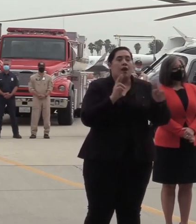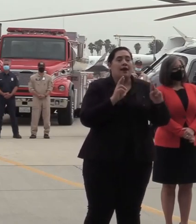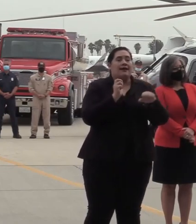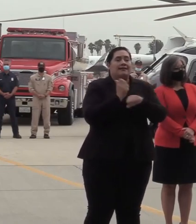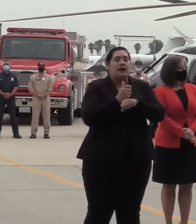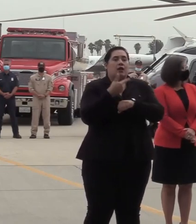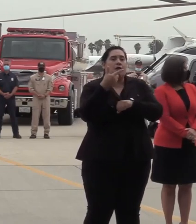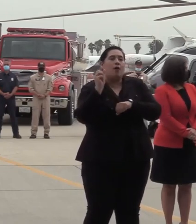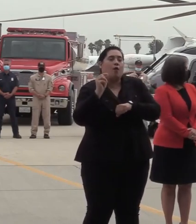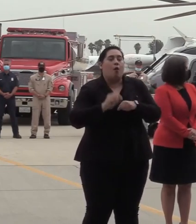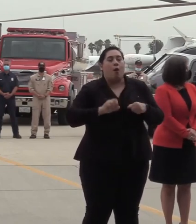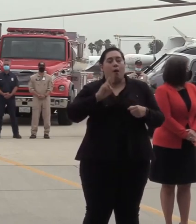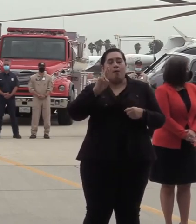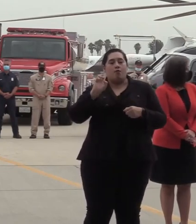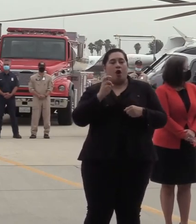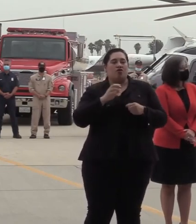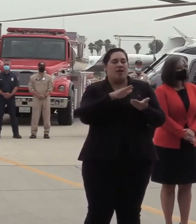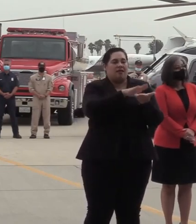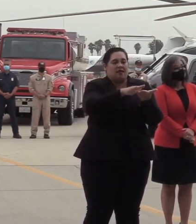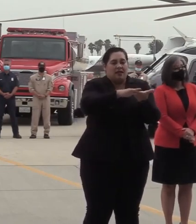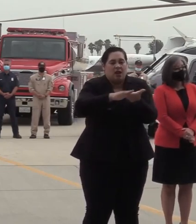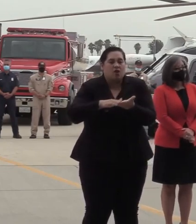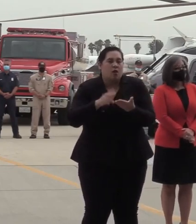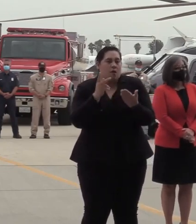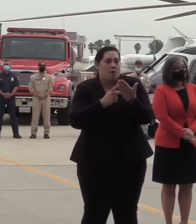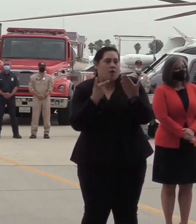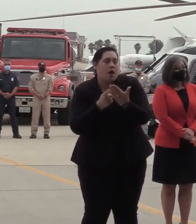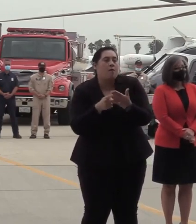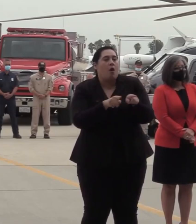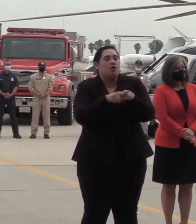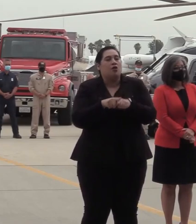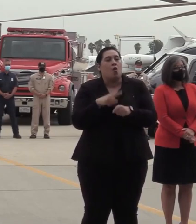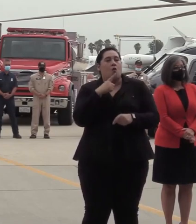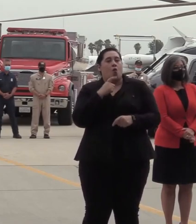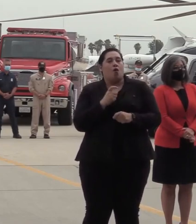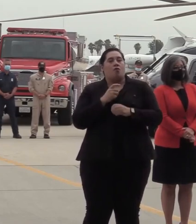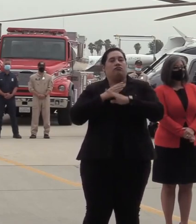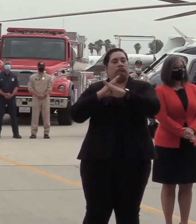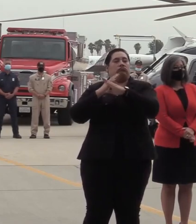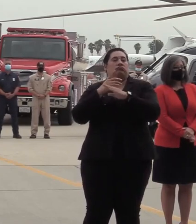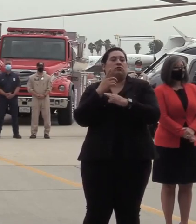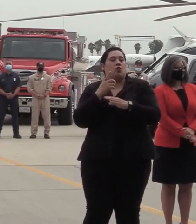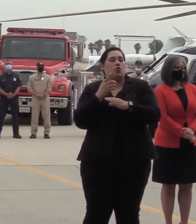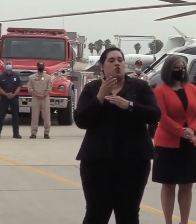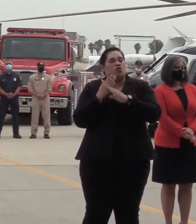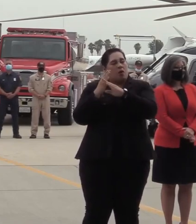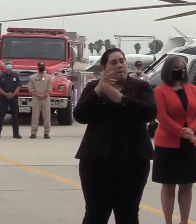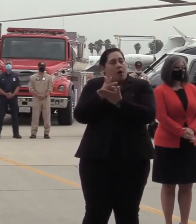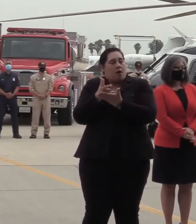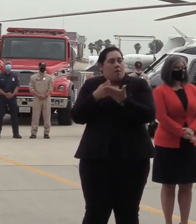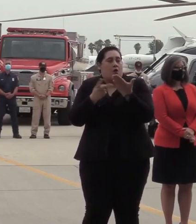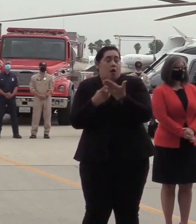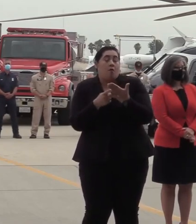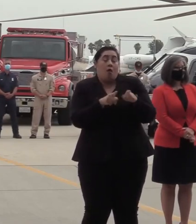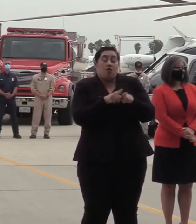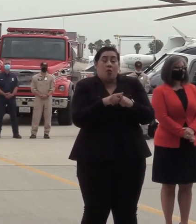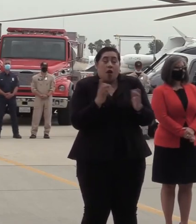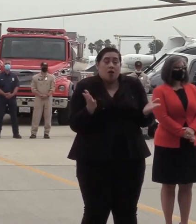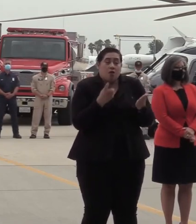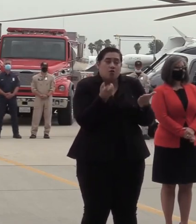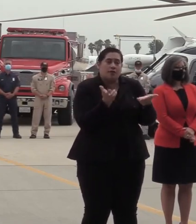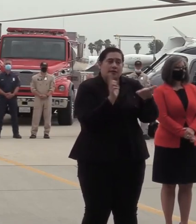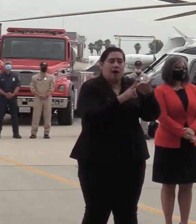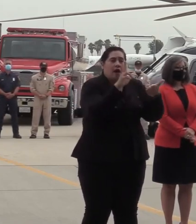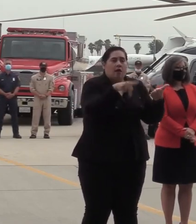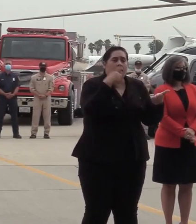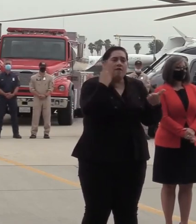program, and our red flag restricted parking program. We also encourage you to sign up for the free Notify LA Emergency